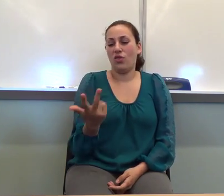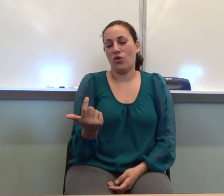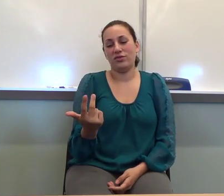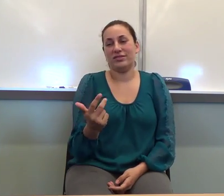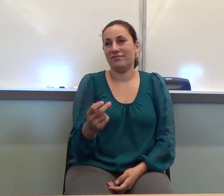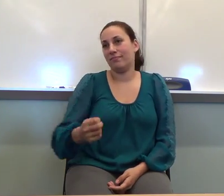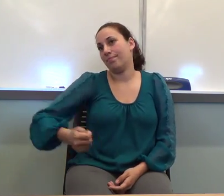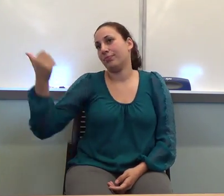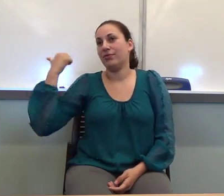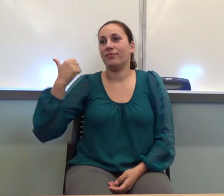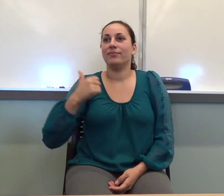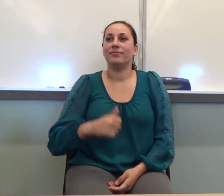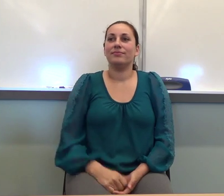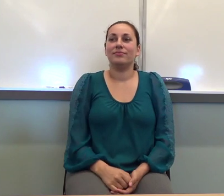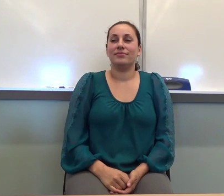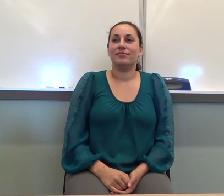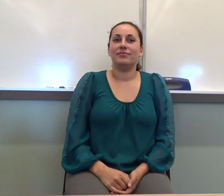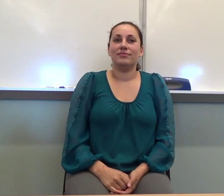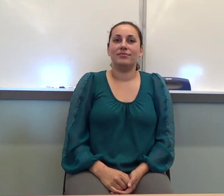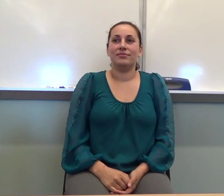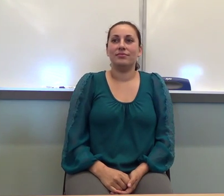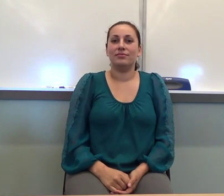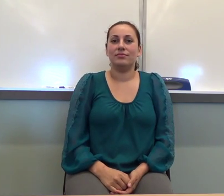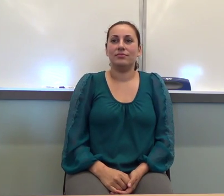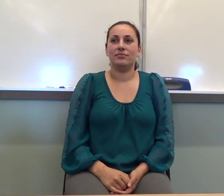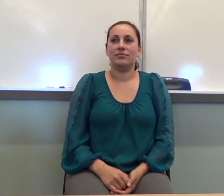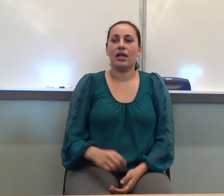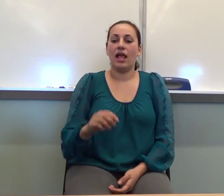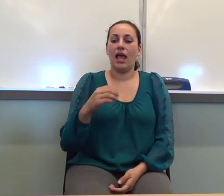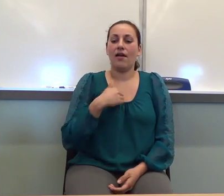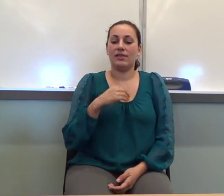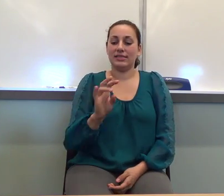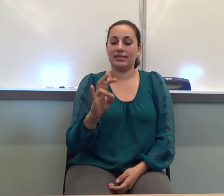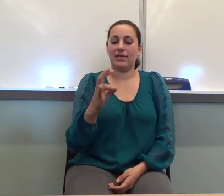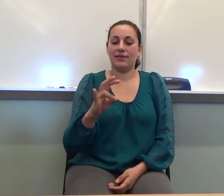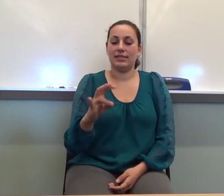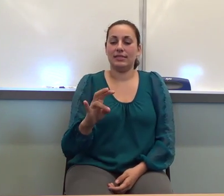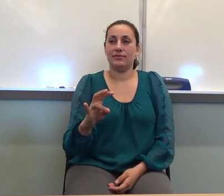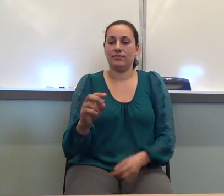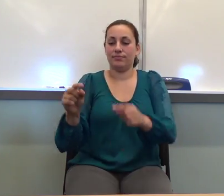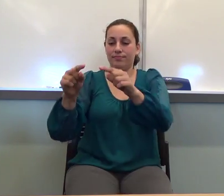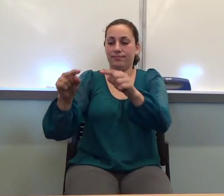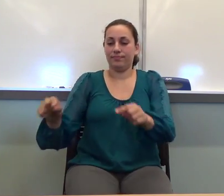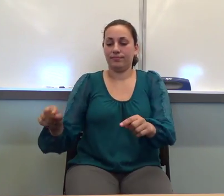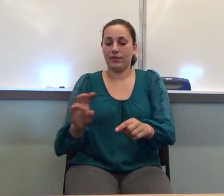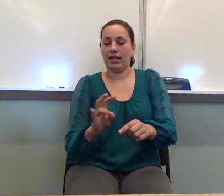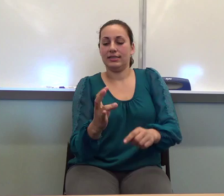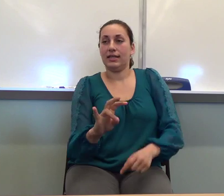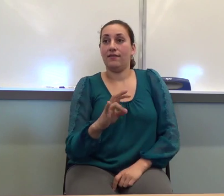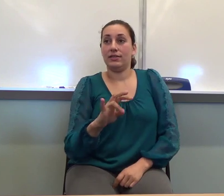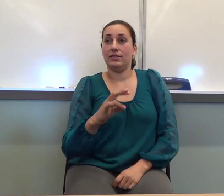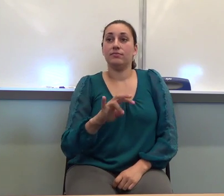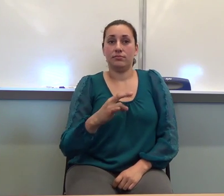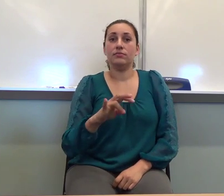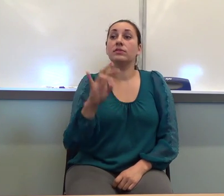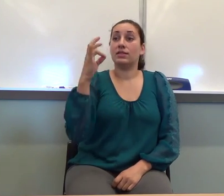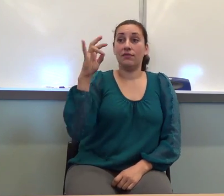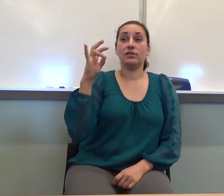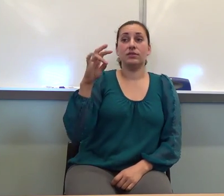Okay. And that gives you 17. Well, 17 is prime, that's for sure.